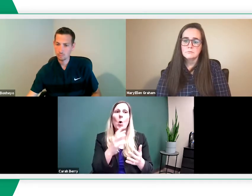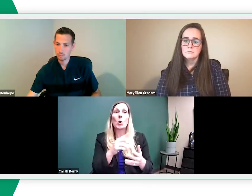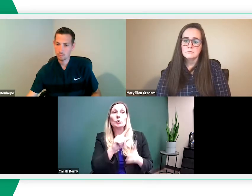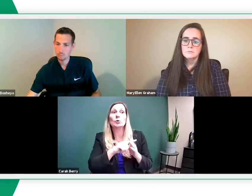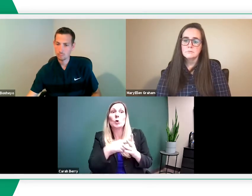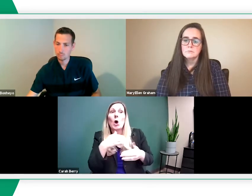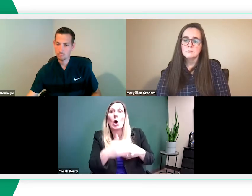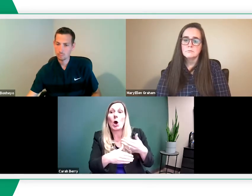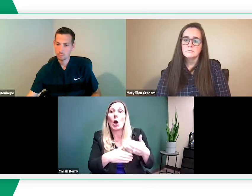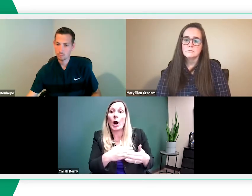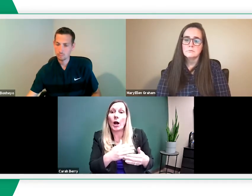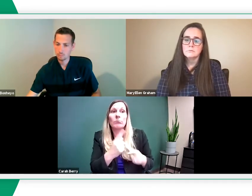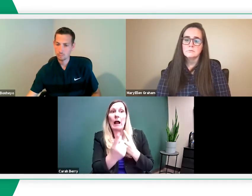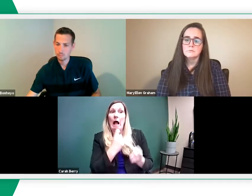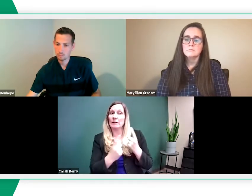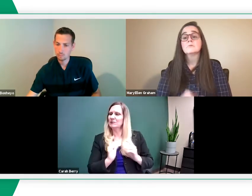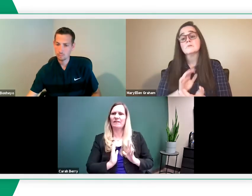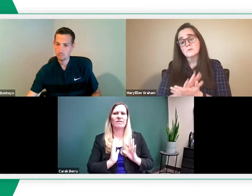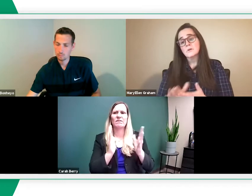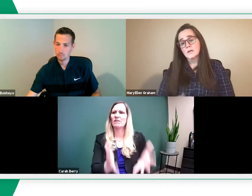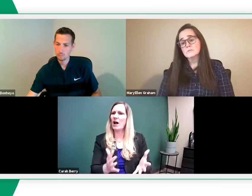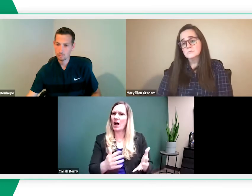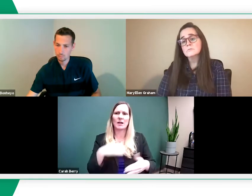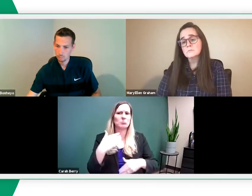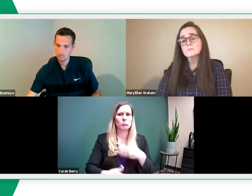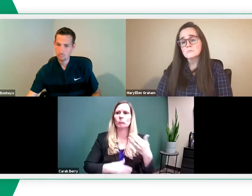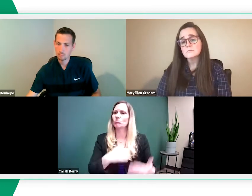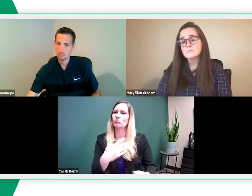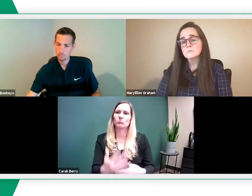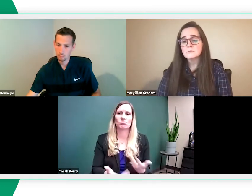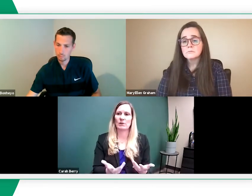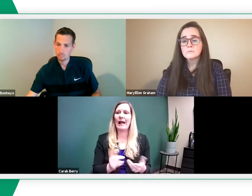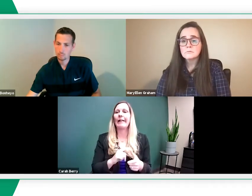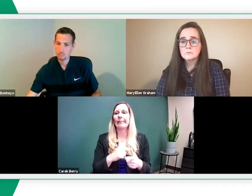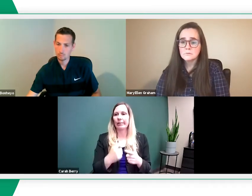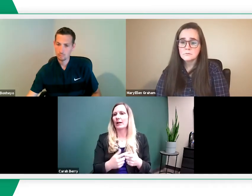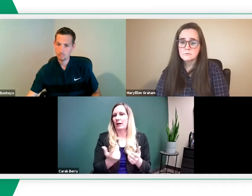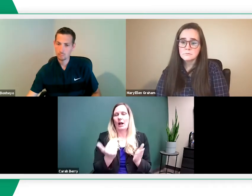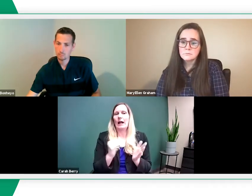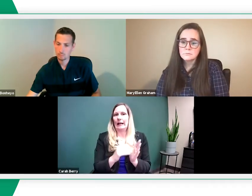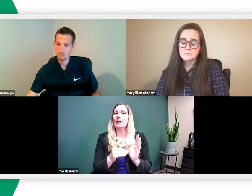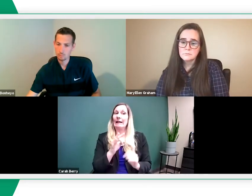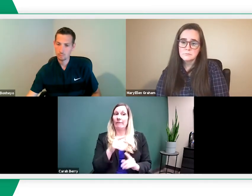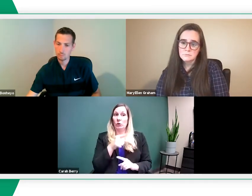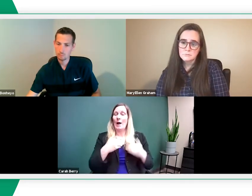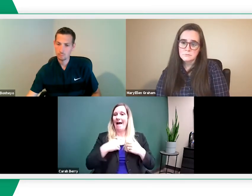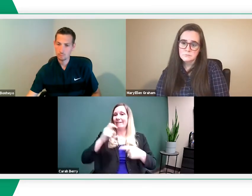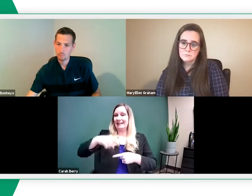goals, then we'll all get together again and we can ask questions and go forward at that point.